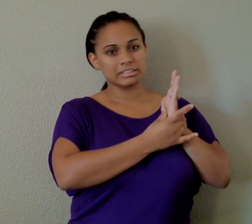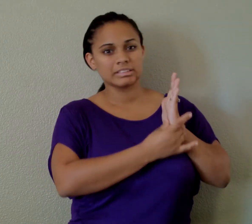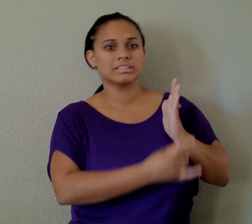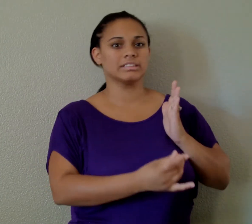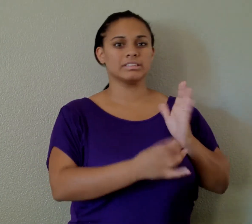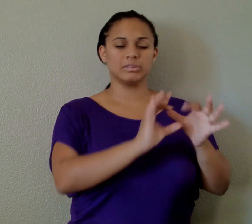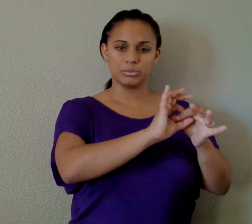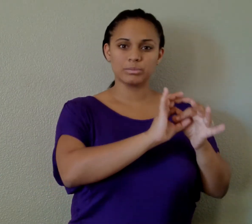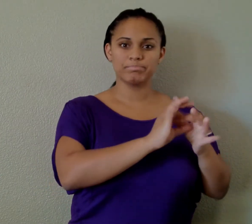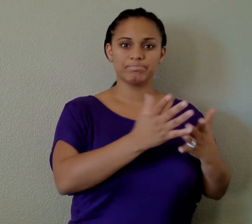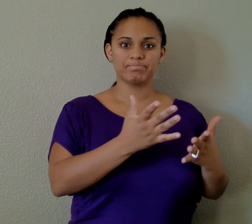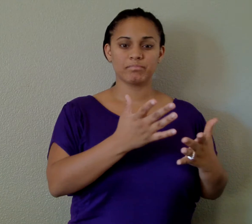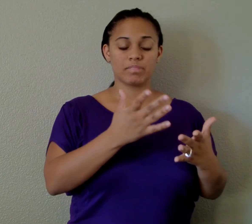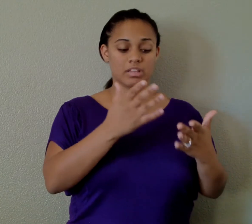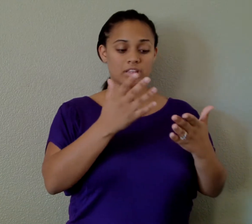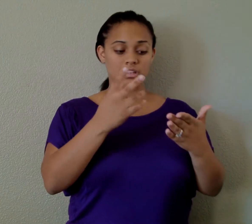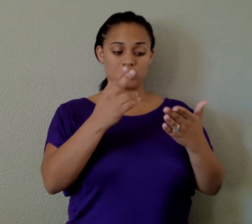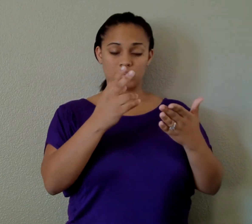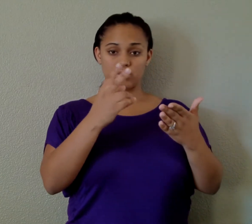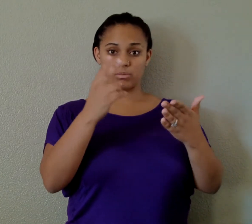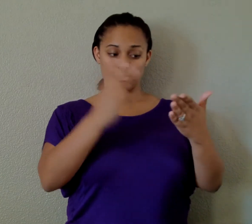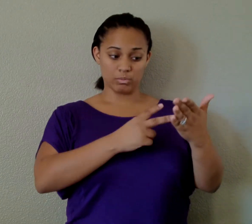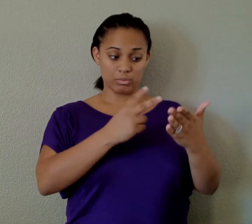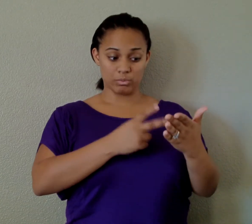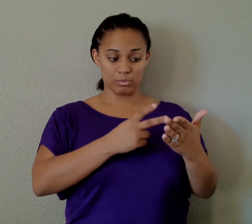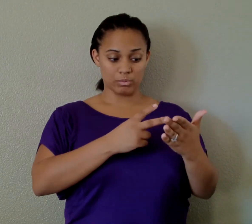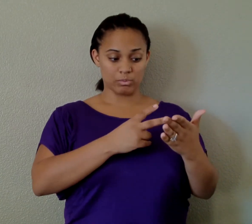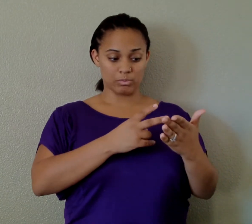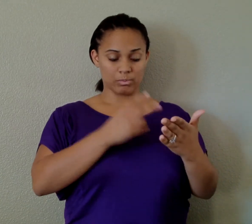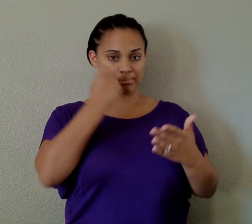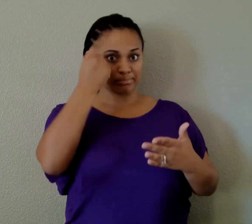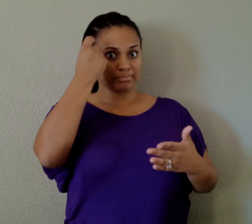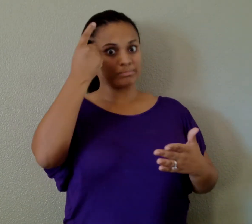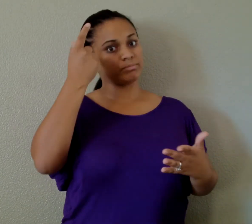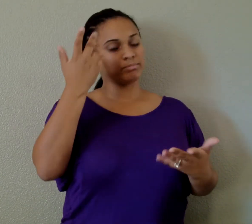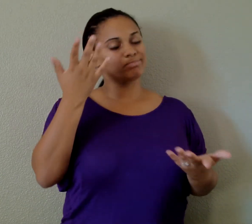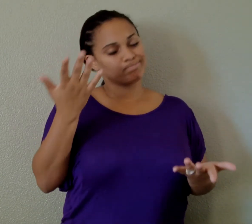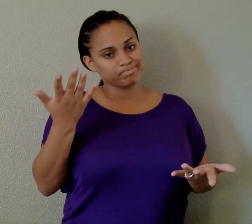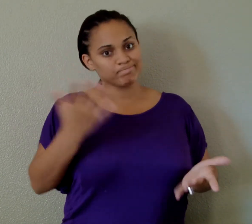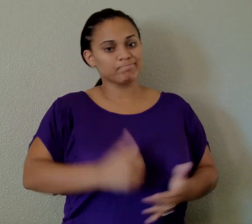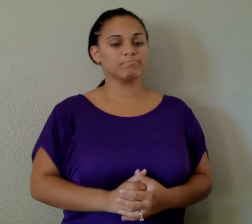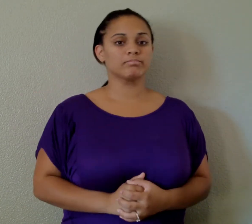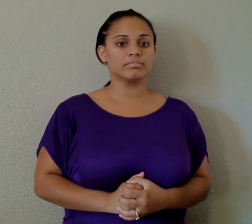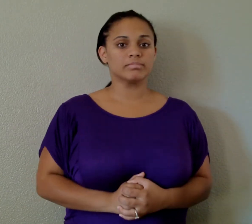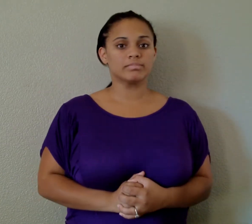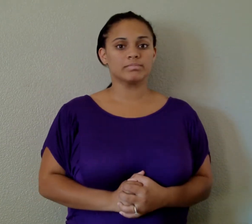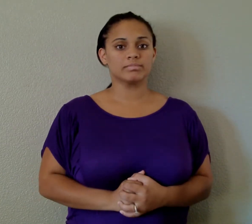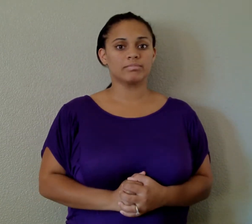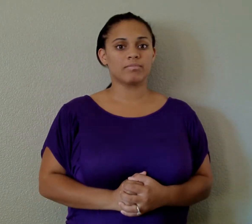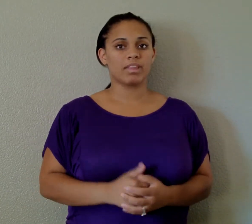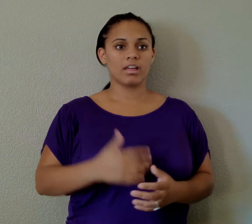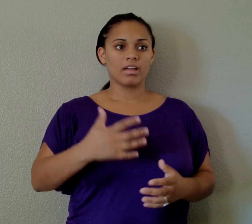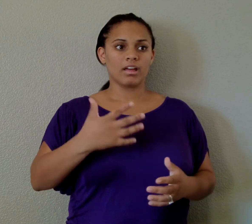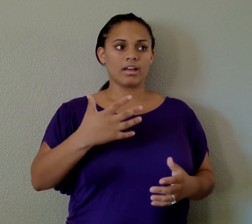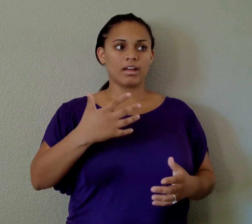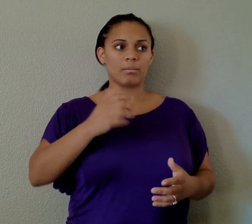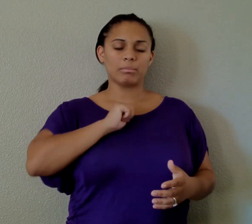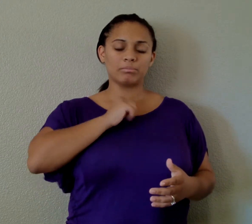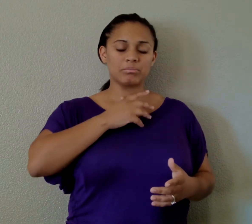reading comprehension class, theoretically. Now, I do like to integrate some writing assignments, and so I do this